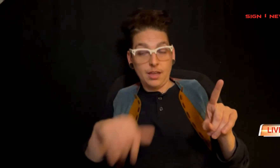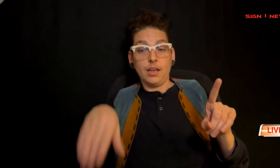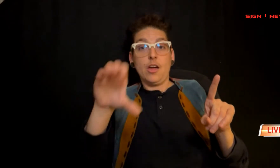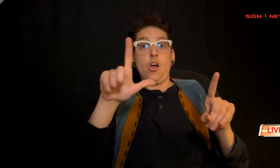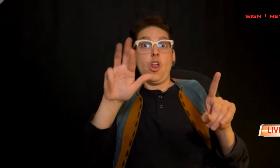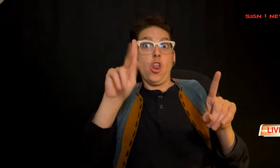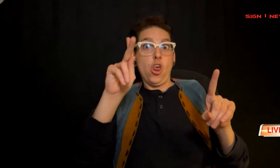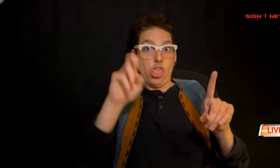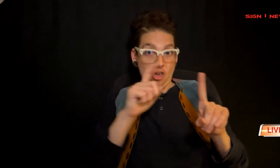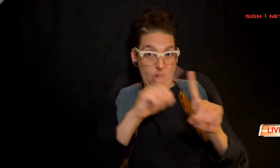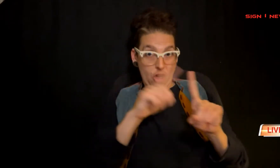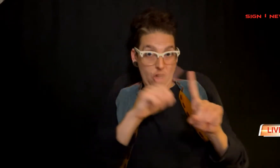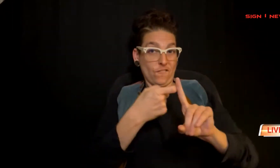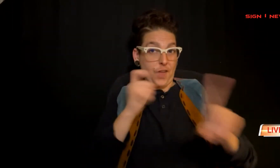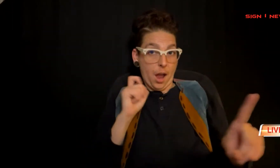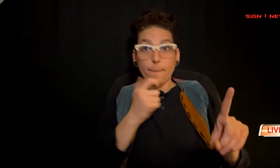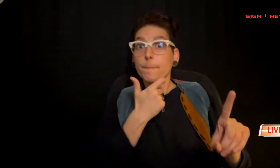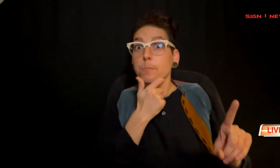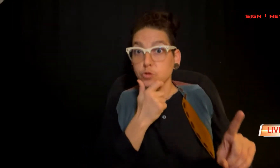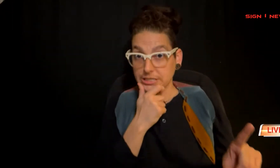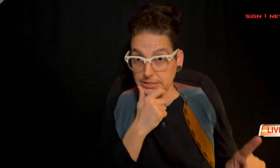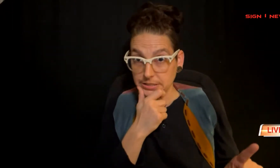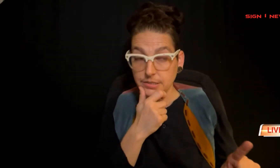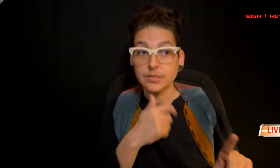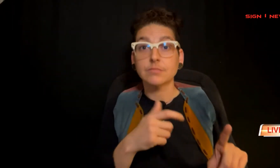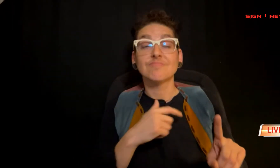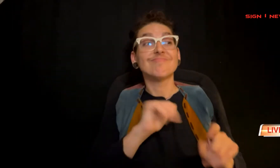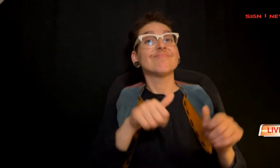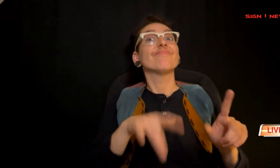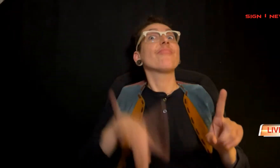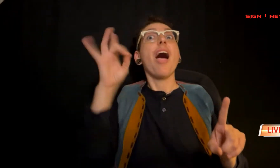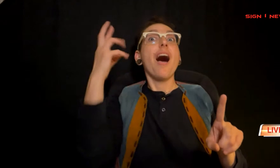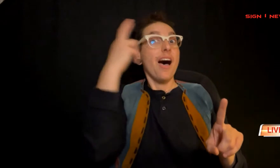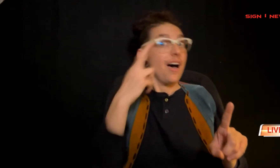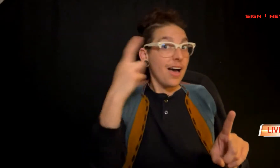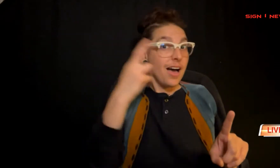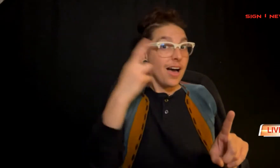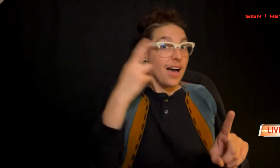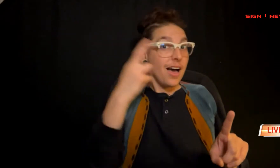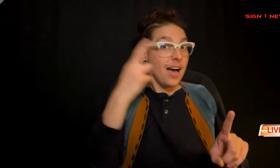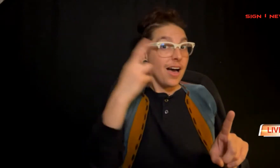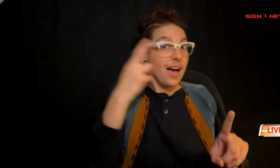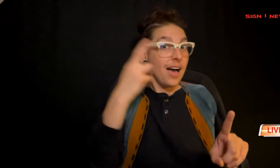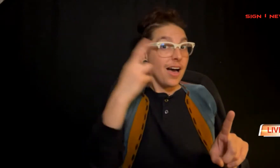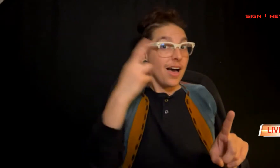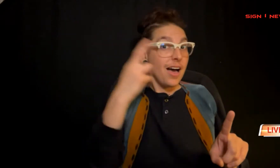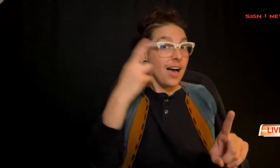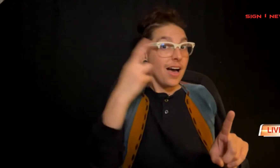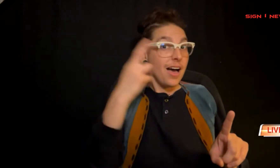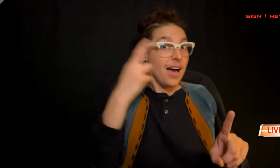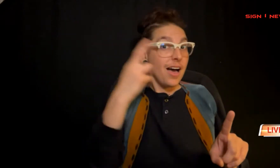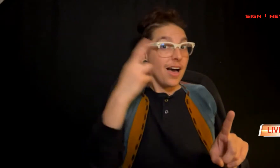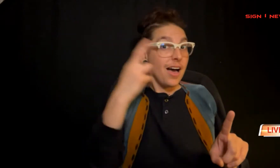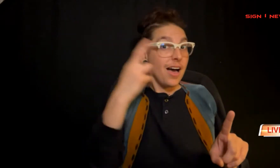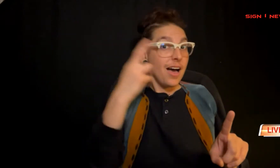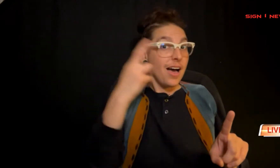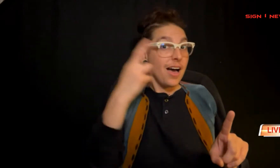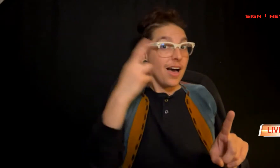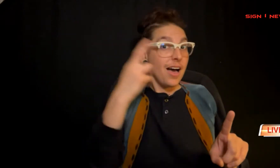they decided to pick Amelia from Britain, and the reason is